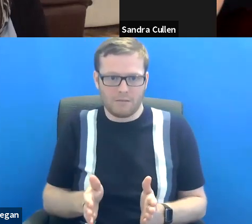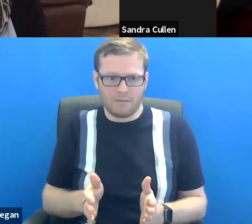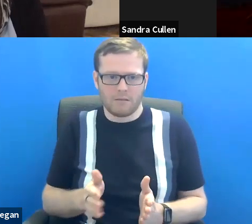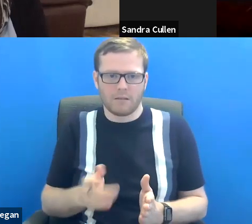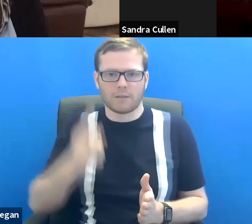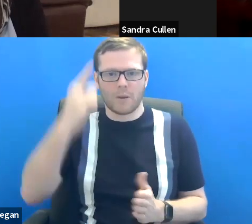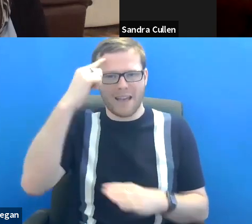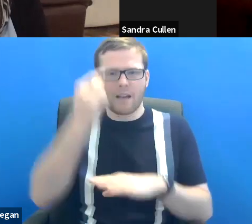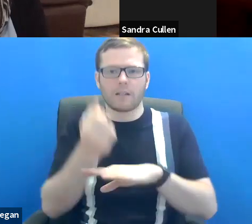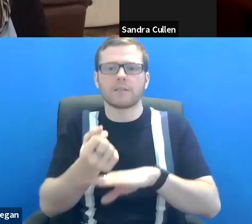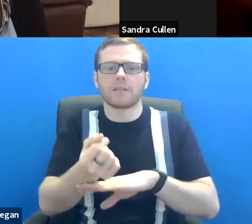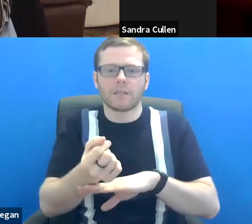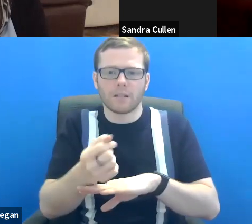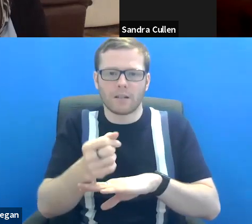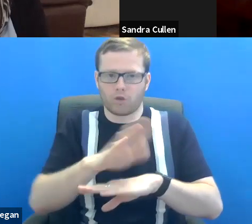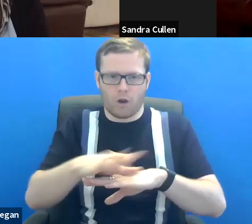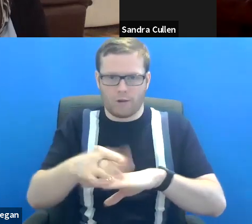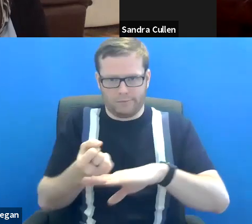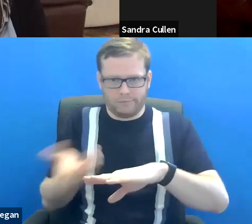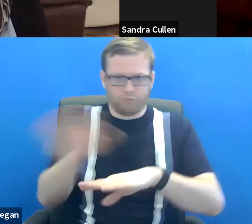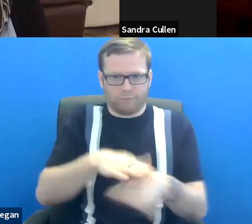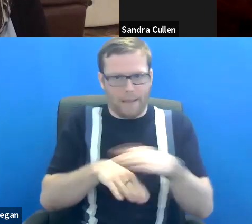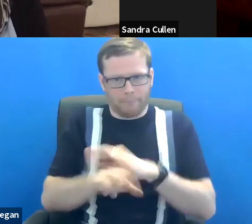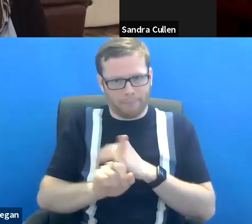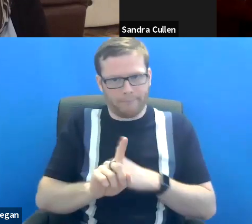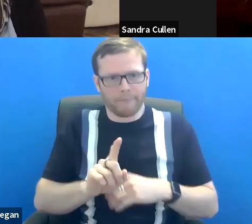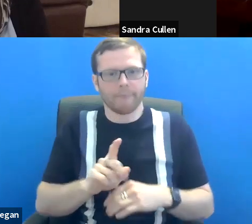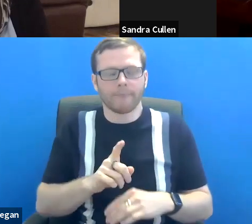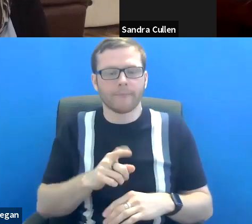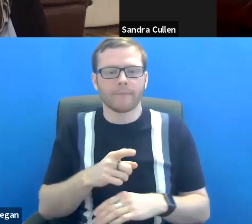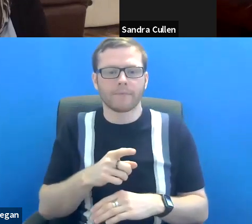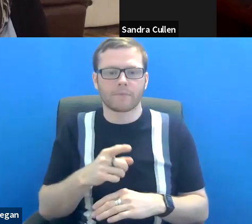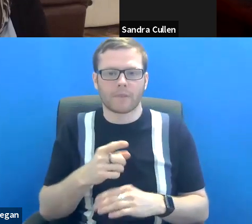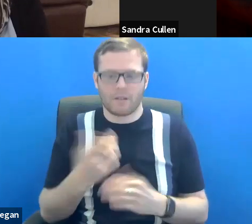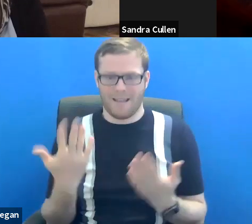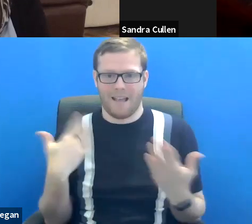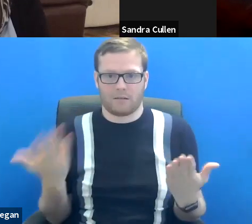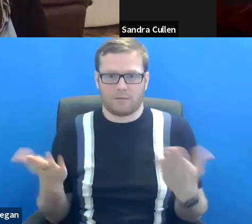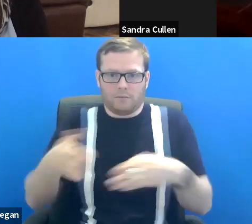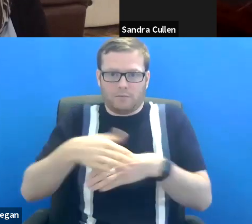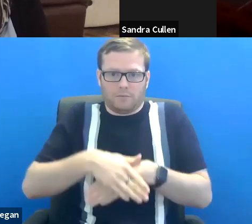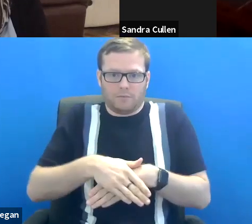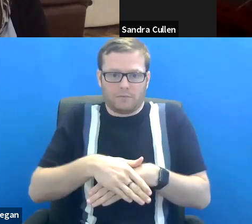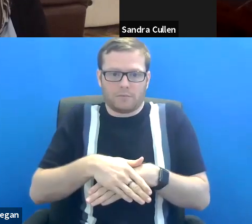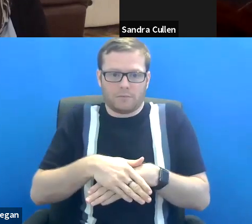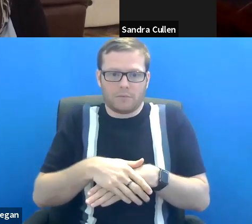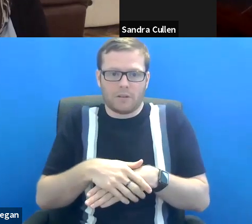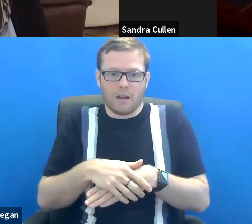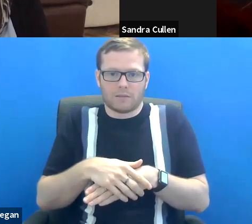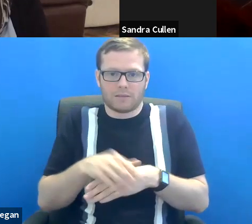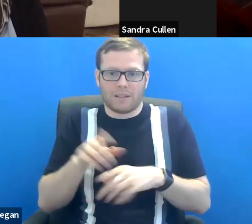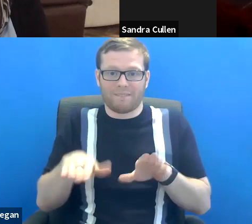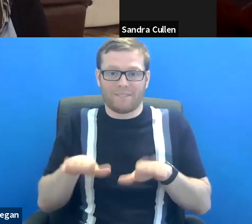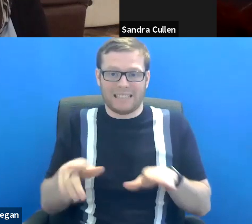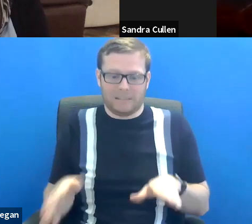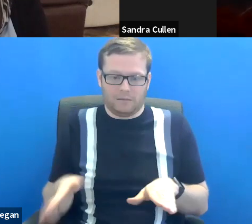head coming out of the wrap. We put the hands together and the feet are going on the